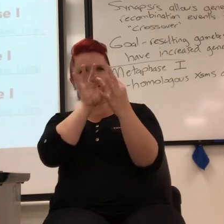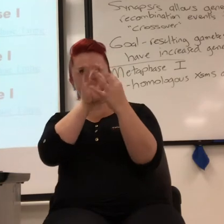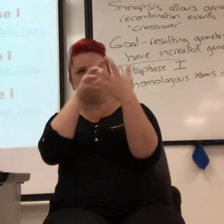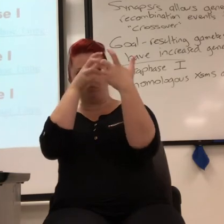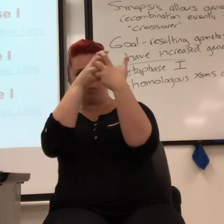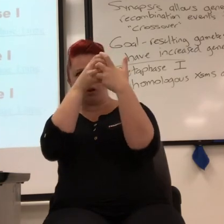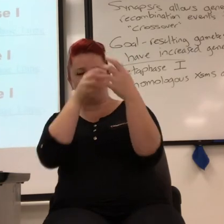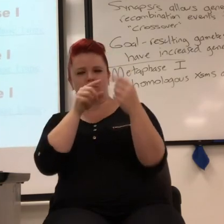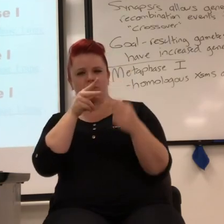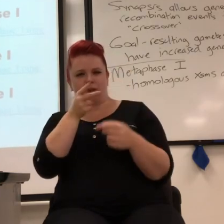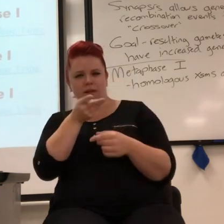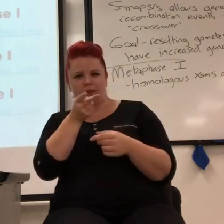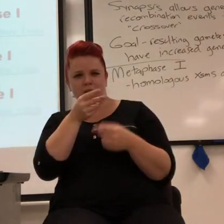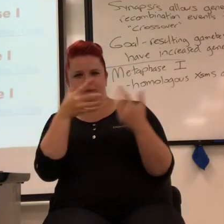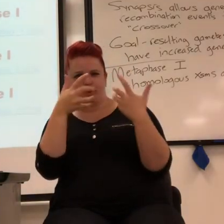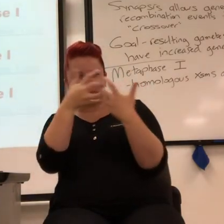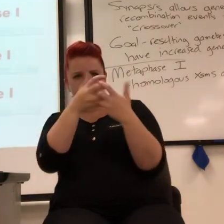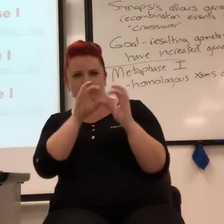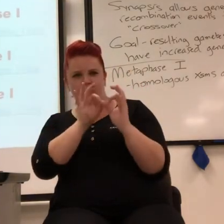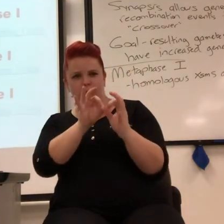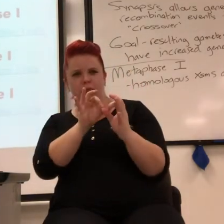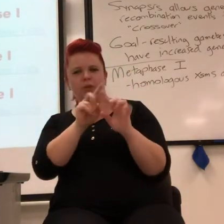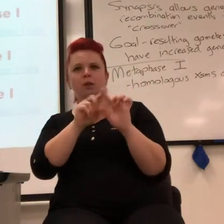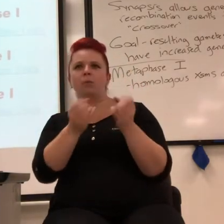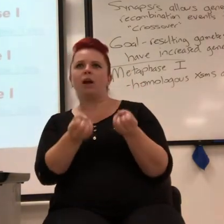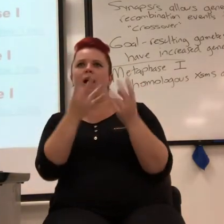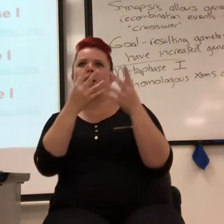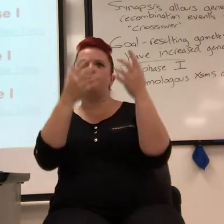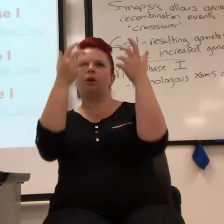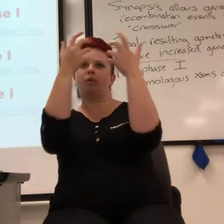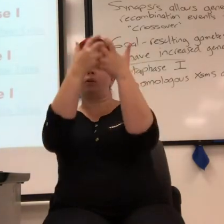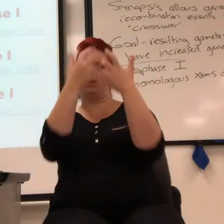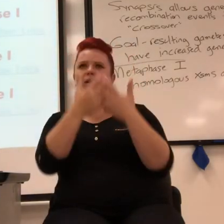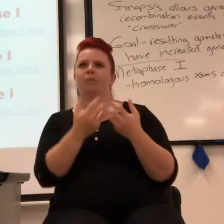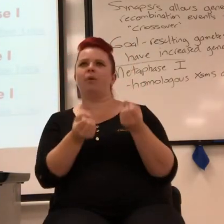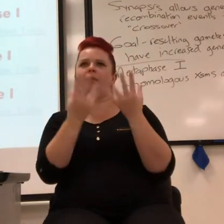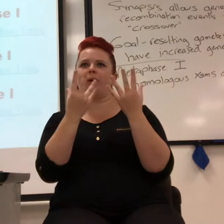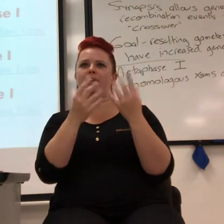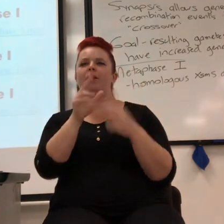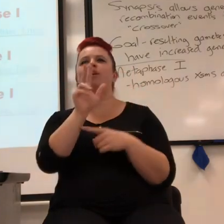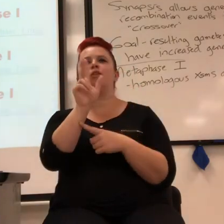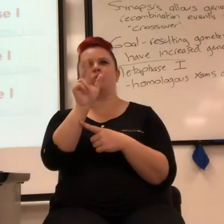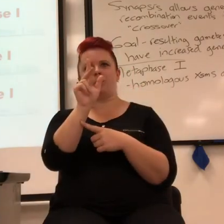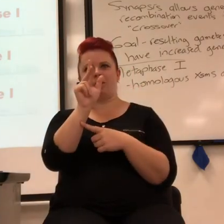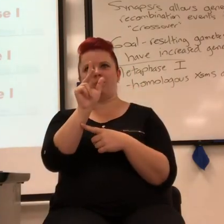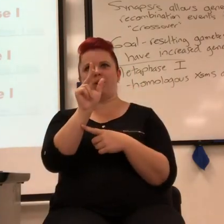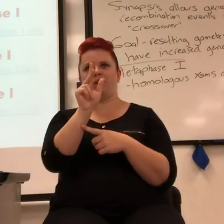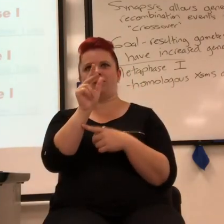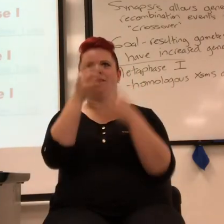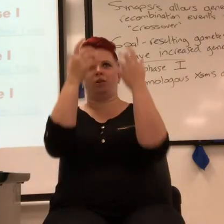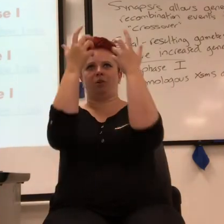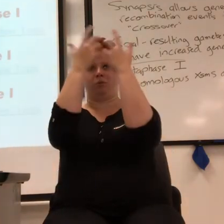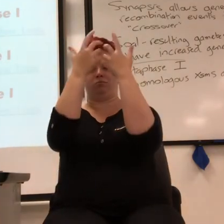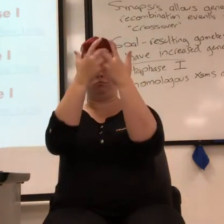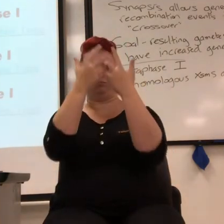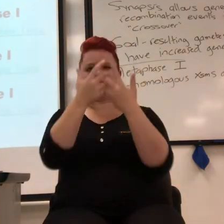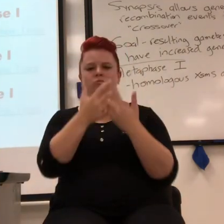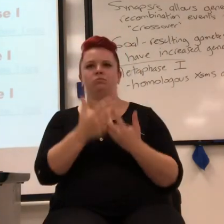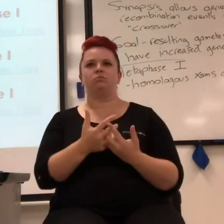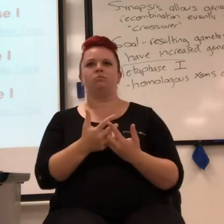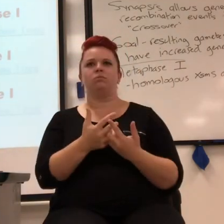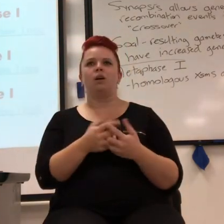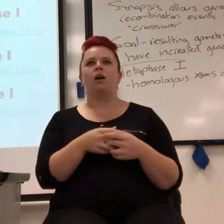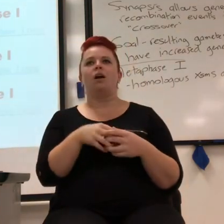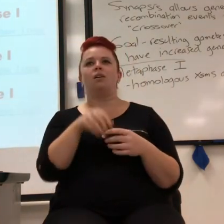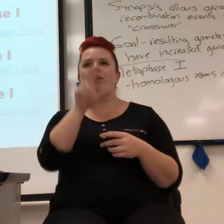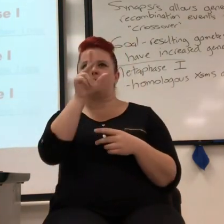two lining up. But really, how many are going to line up top to bottom? 23, right? And those 23, is there a rhyme